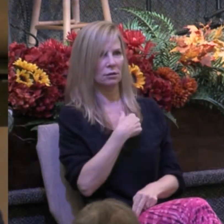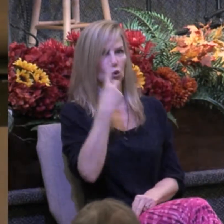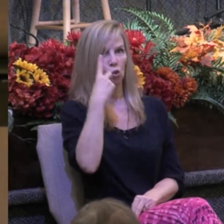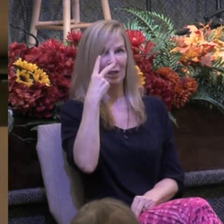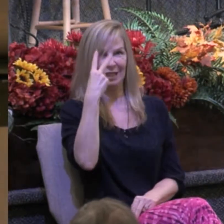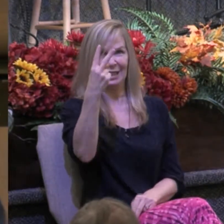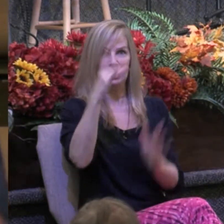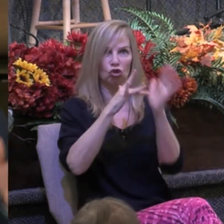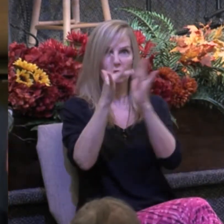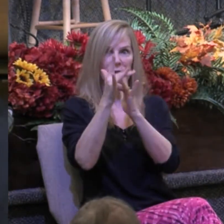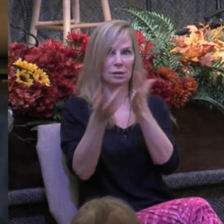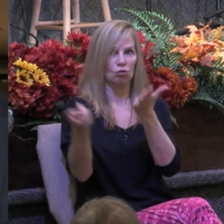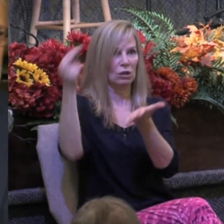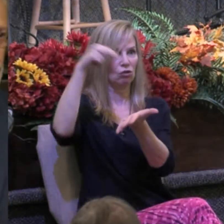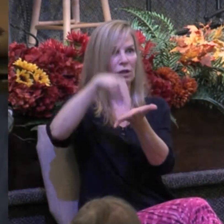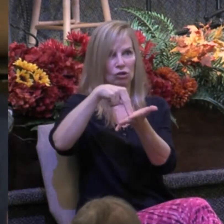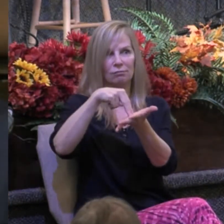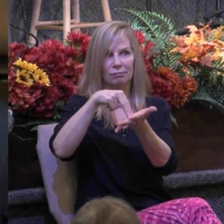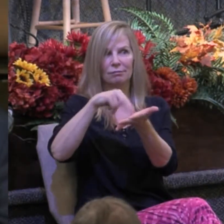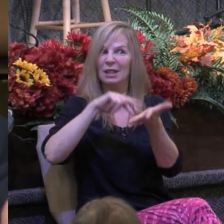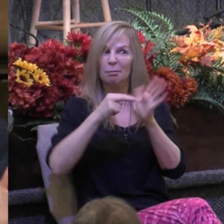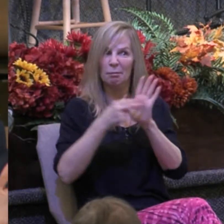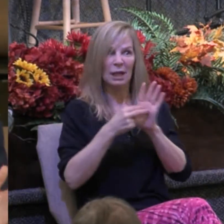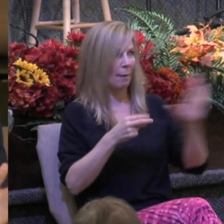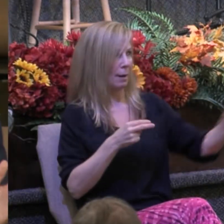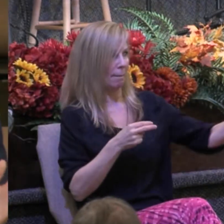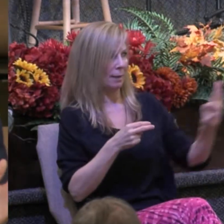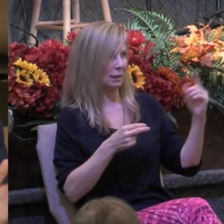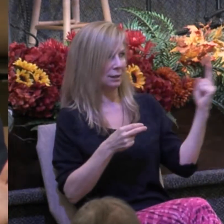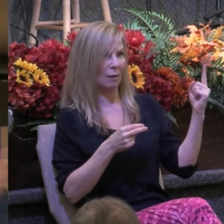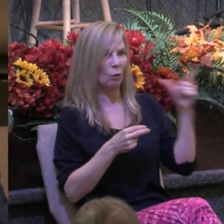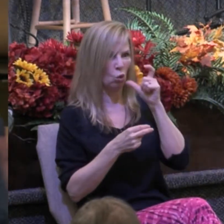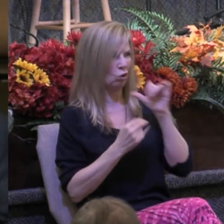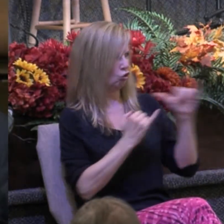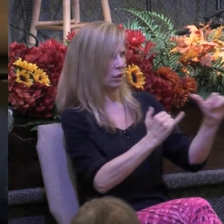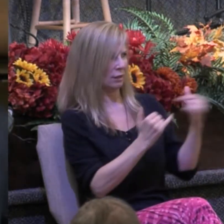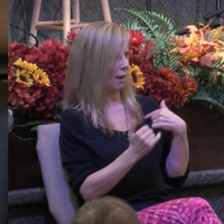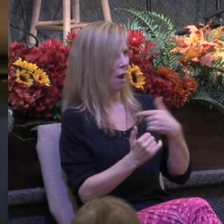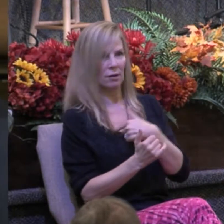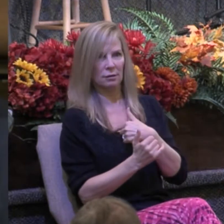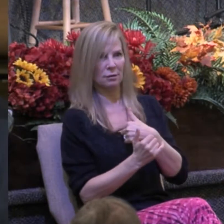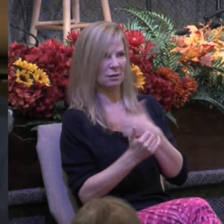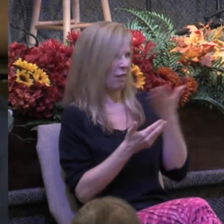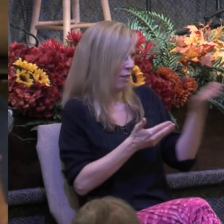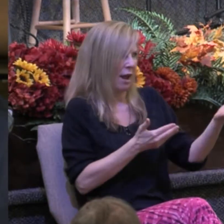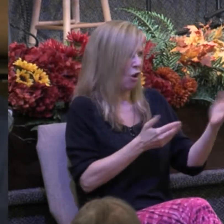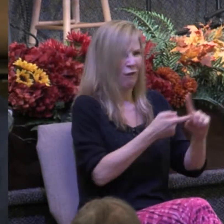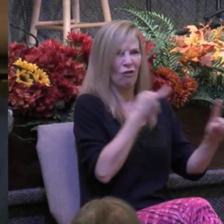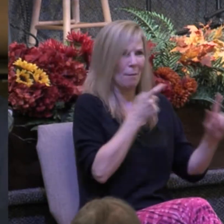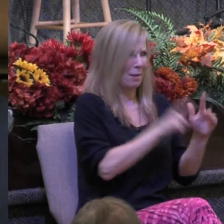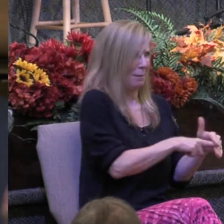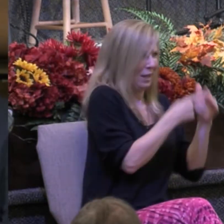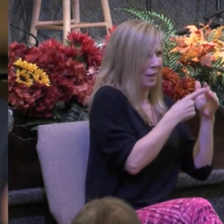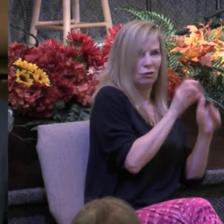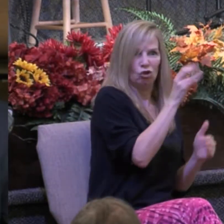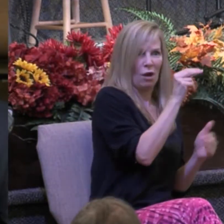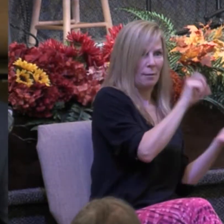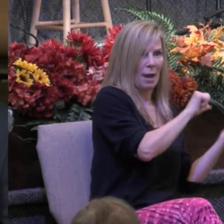So they're saying, we're going to choose someone who, like us, was right there from the very beginning, even from the point of